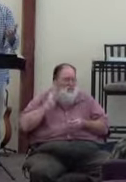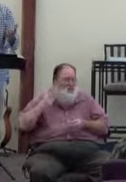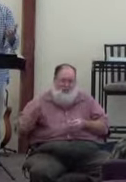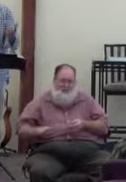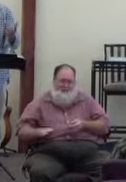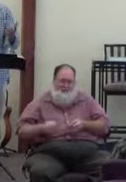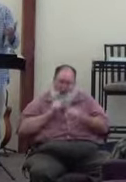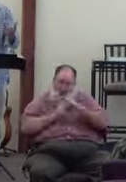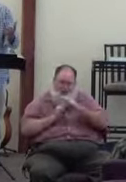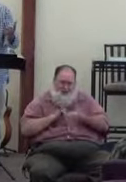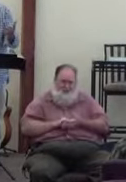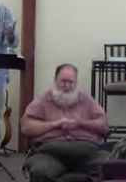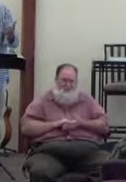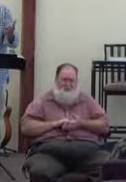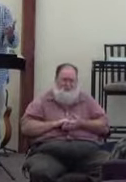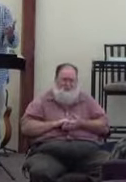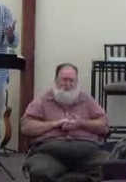it.